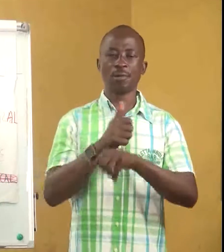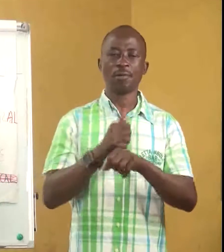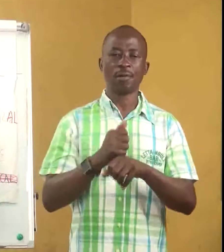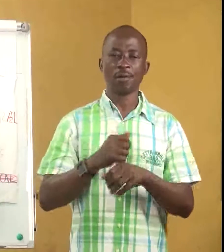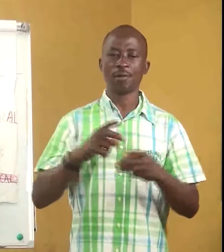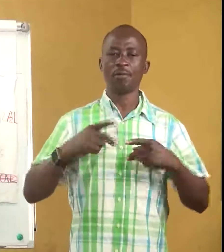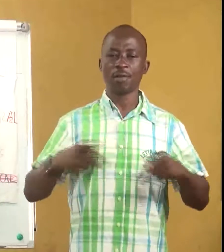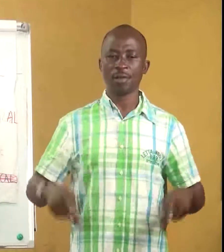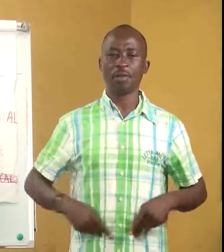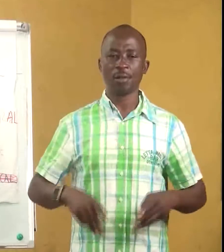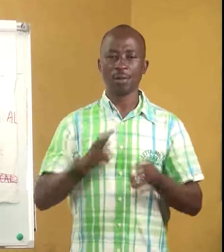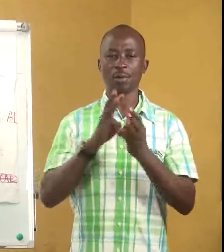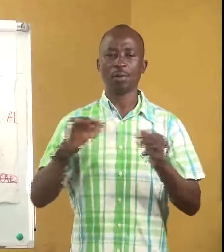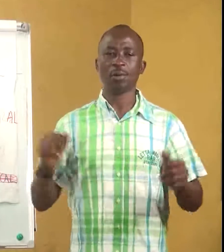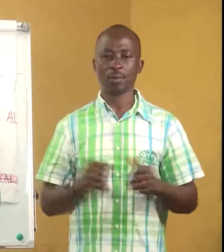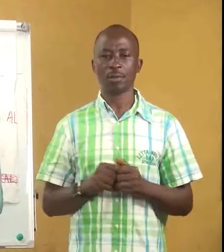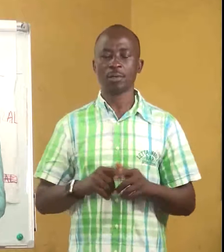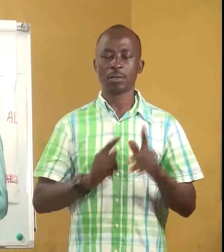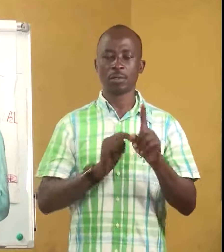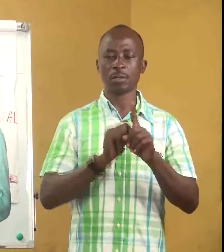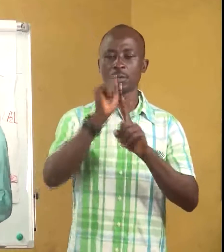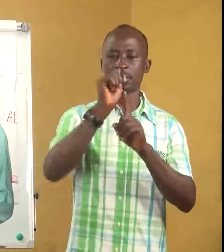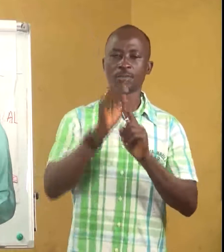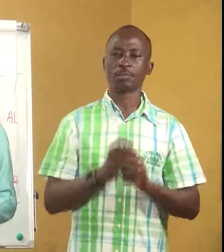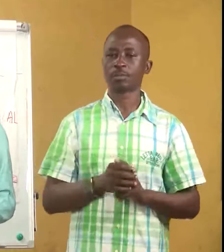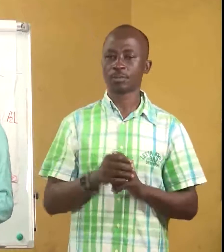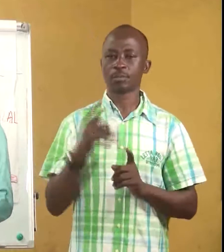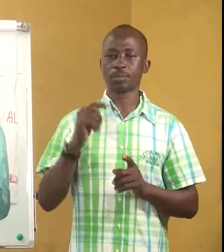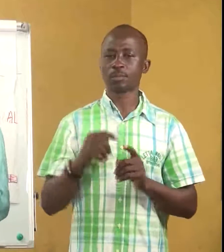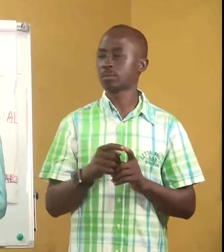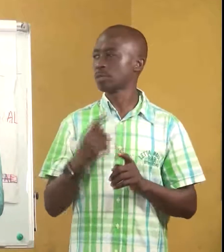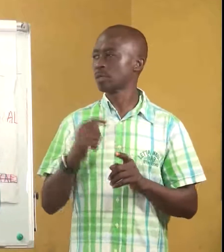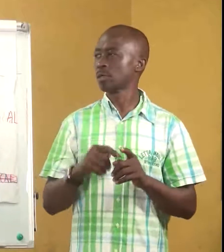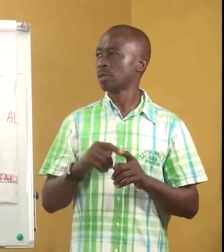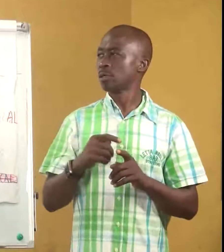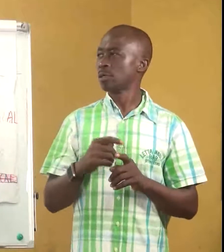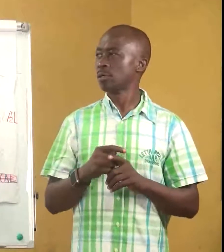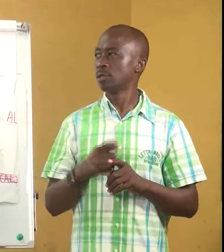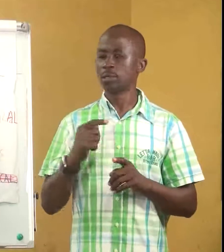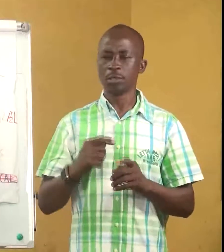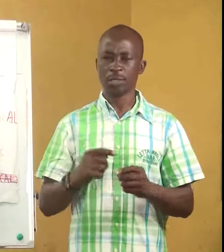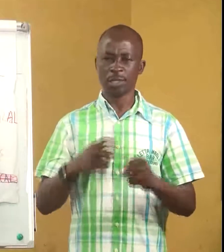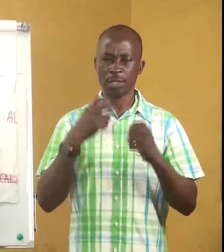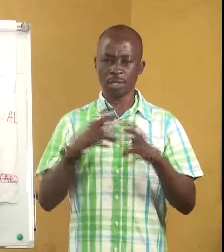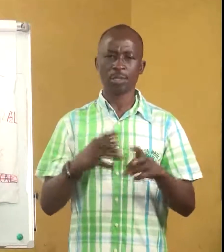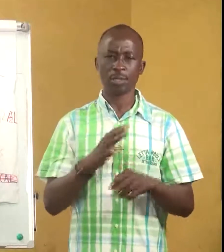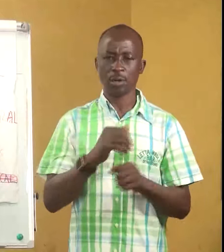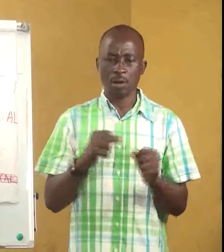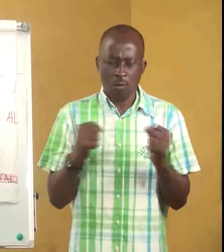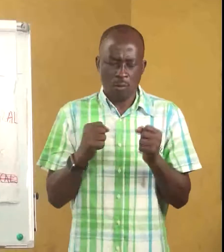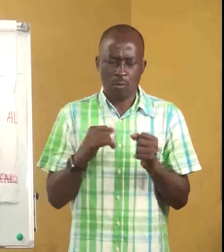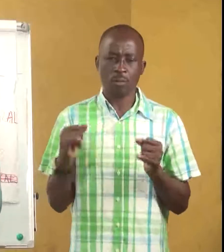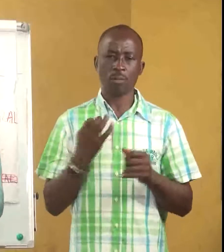weathering. Temperature. The alternating heating and cooling